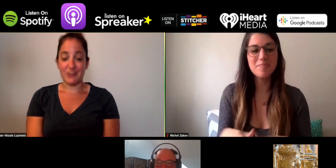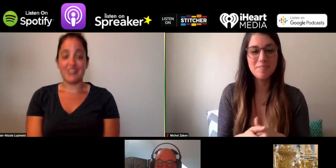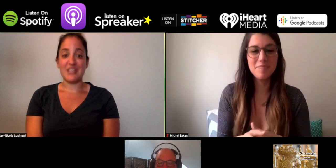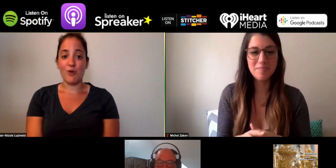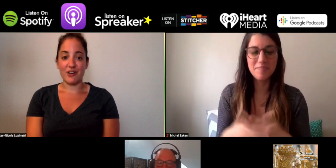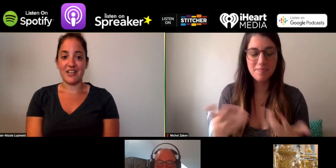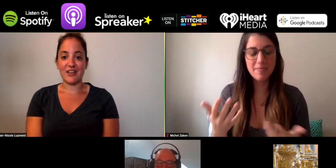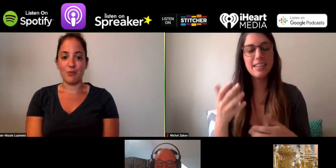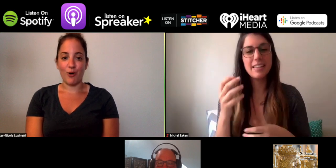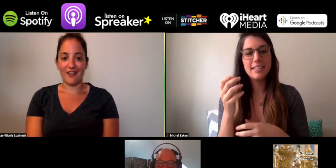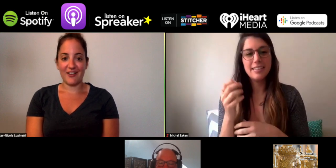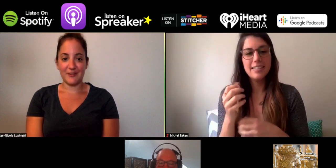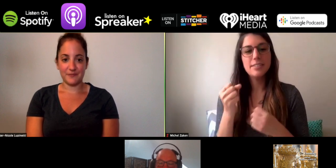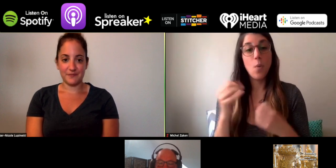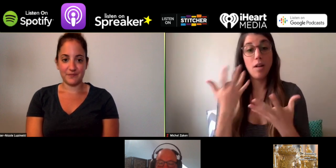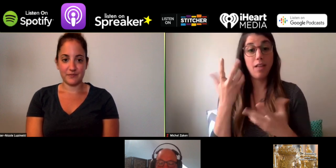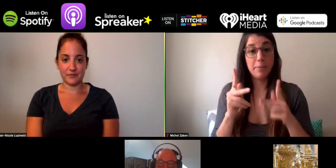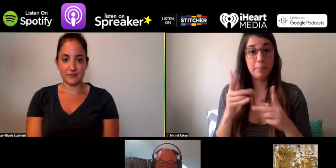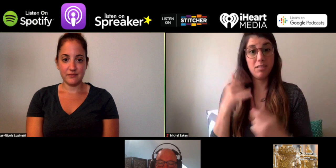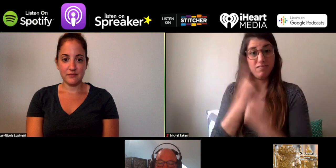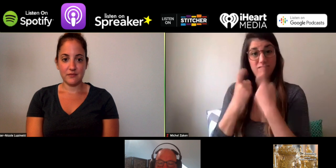because we're able to see more and take in more.